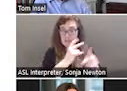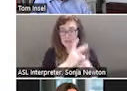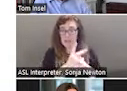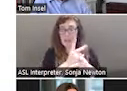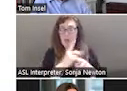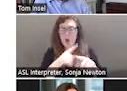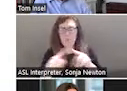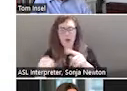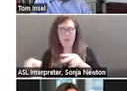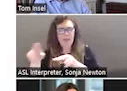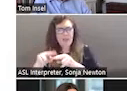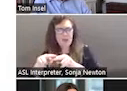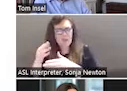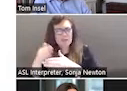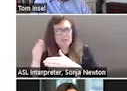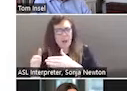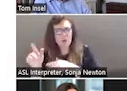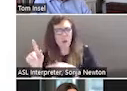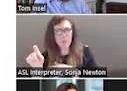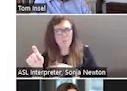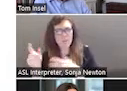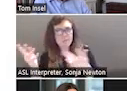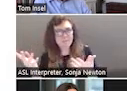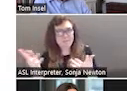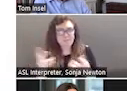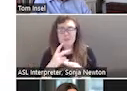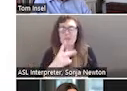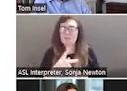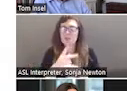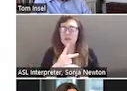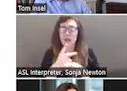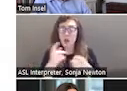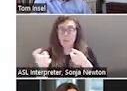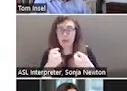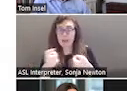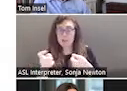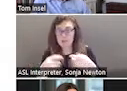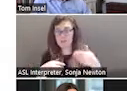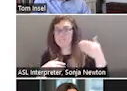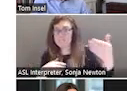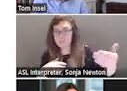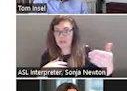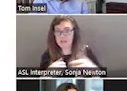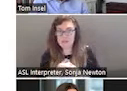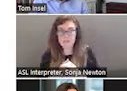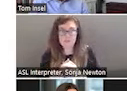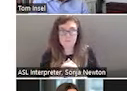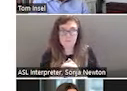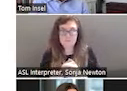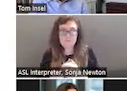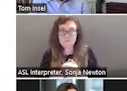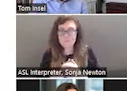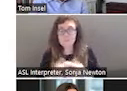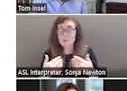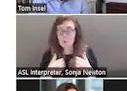we have to think about around that. In care management, and if you click the next one, you can see that we now have the tools to do this